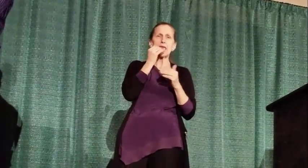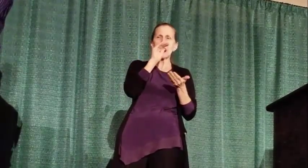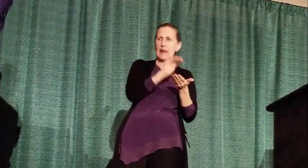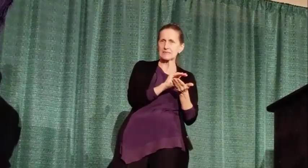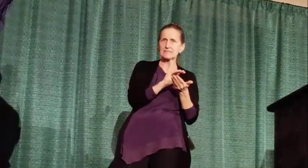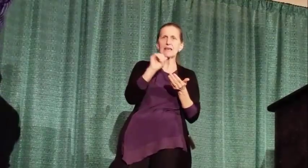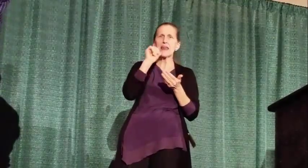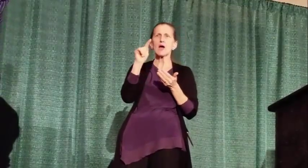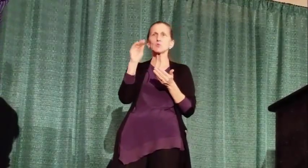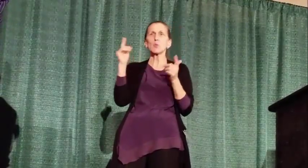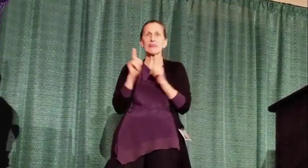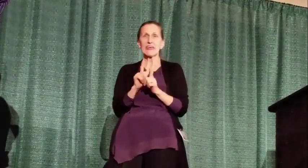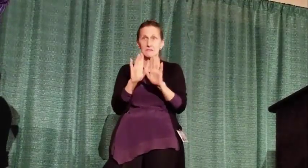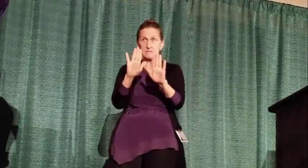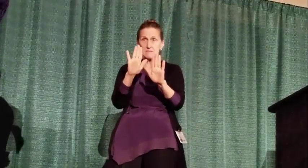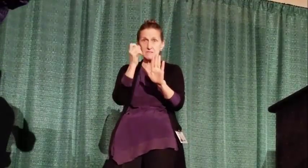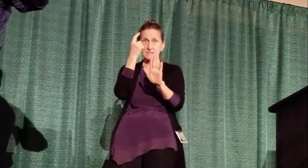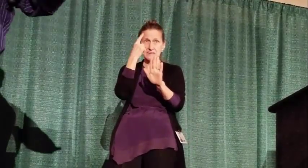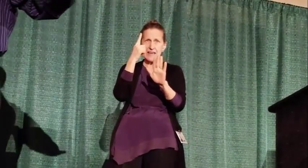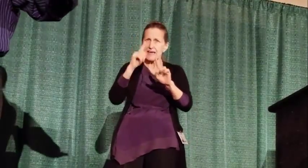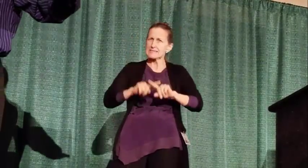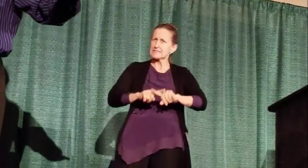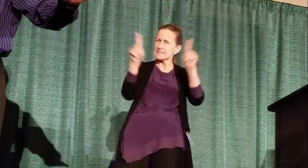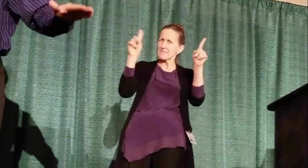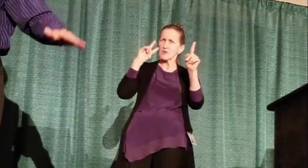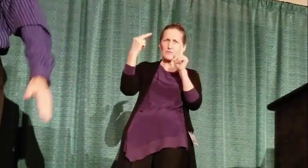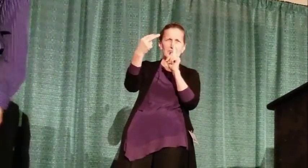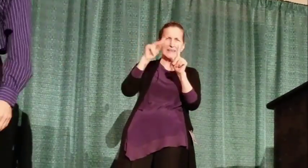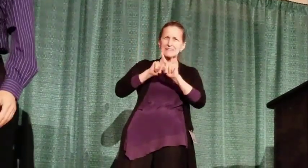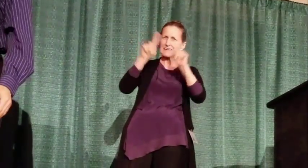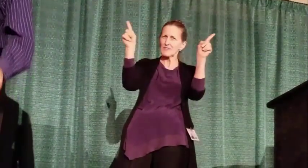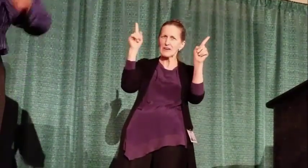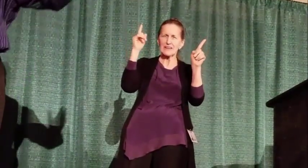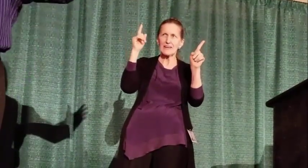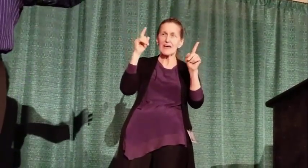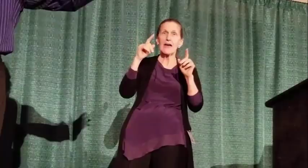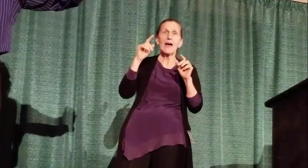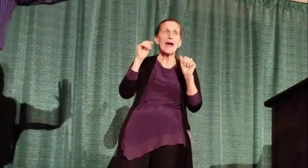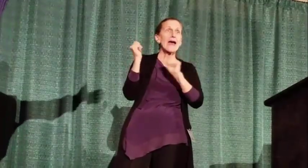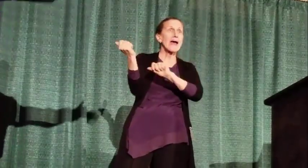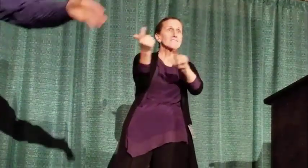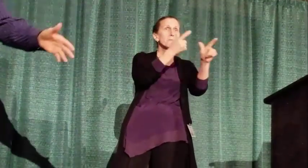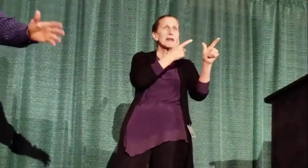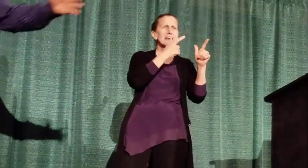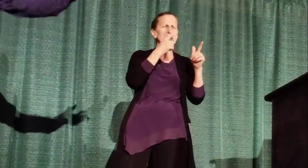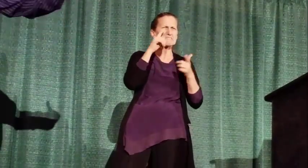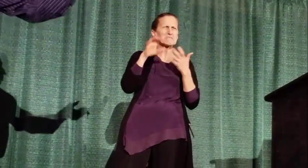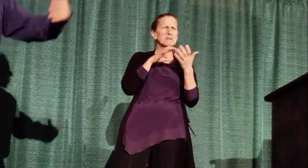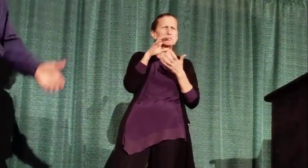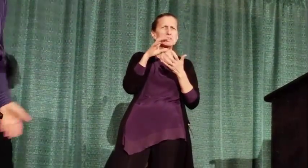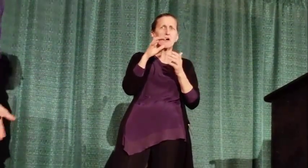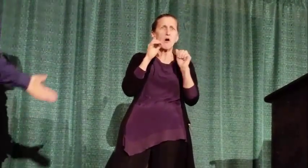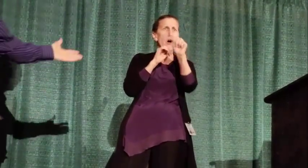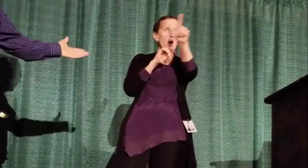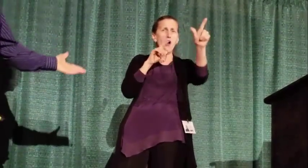thin. Did you follow that? A completely different perspective. Everybody out there that is totally confused, every diet out